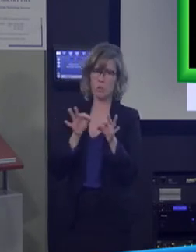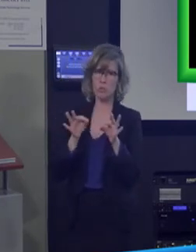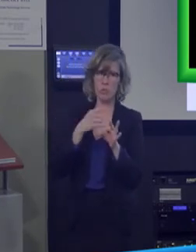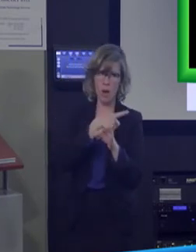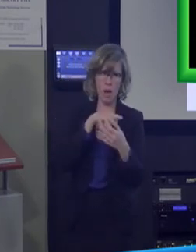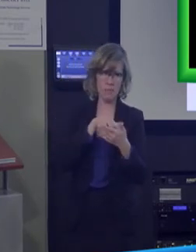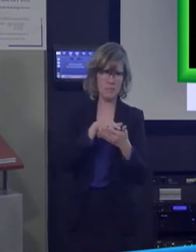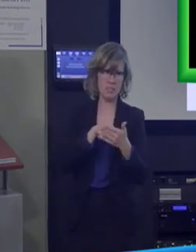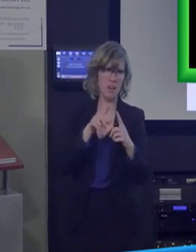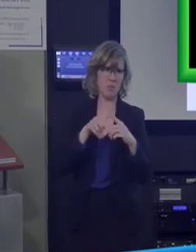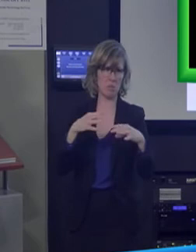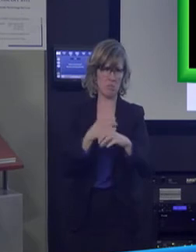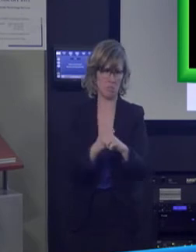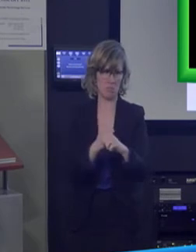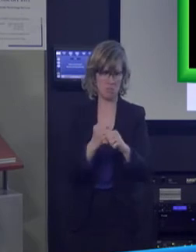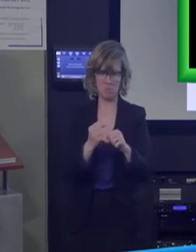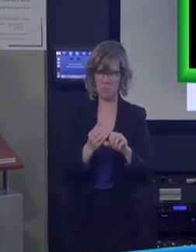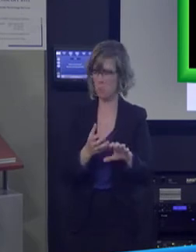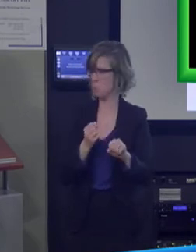quickly.